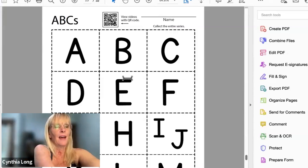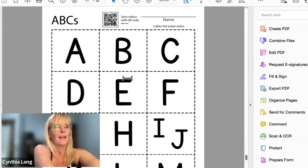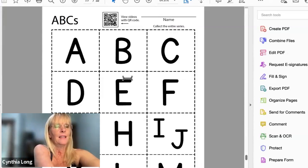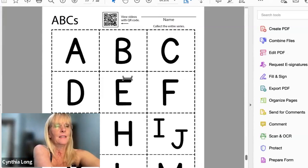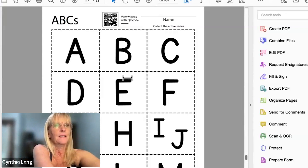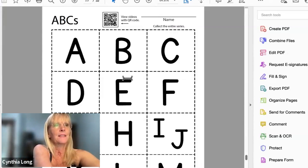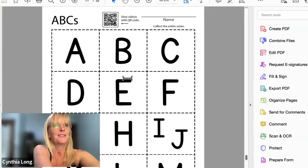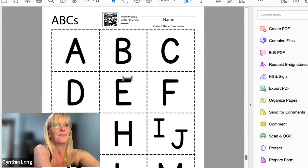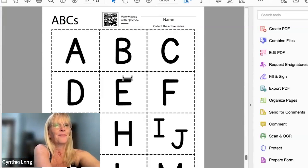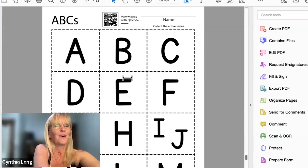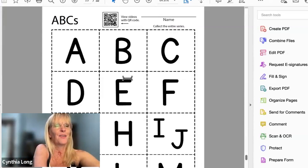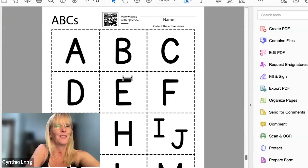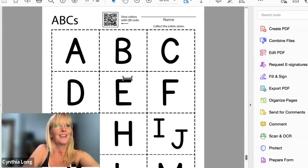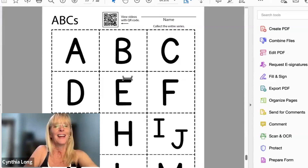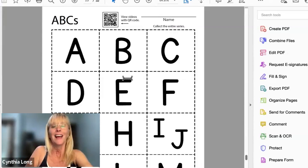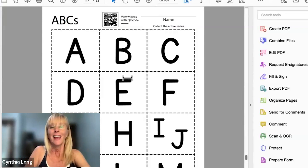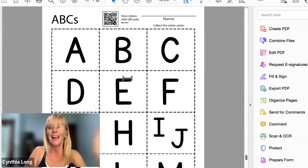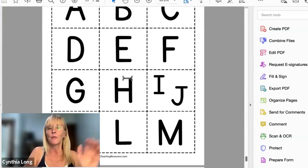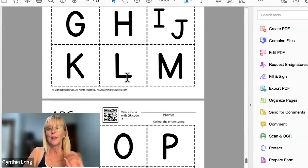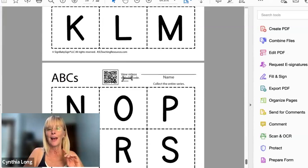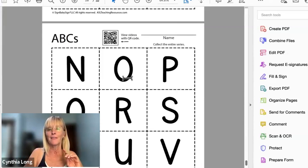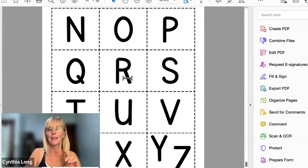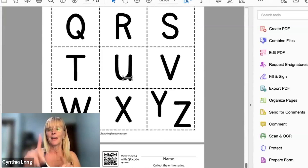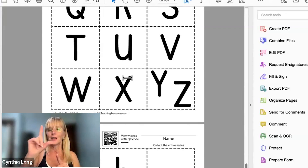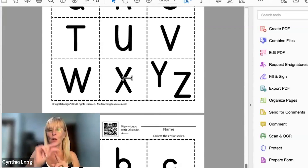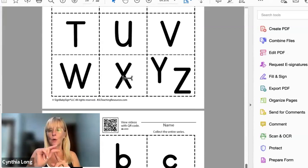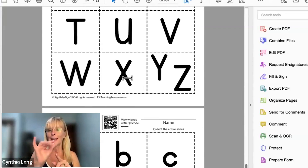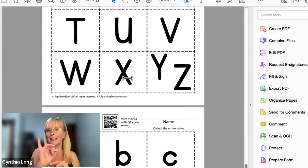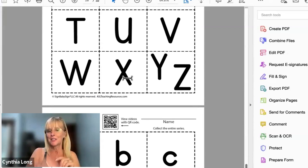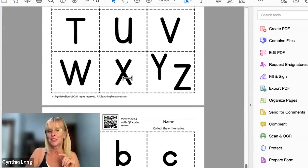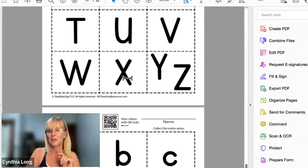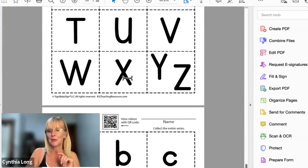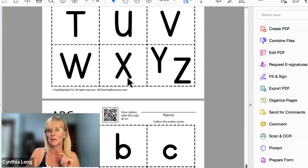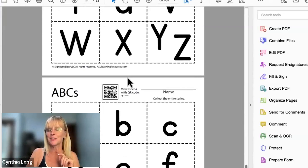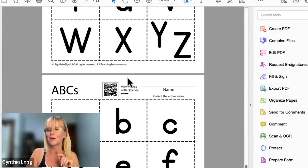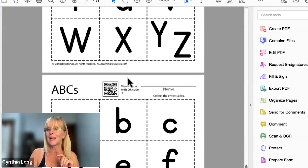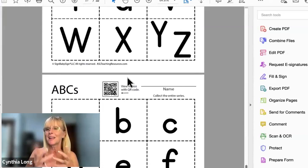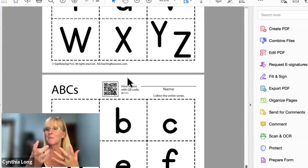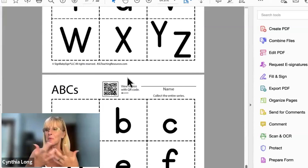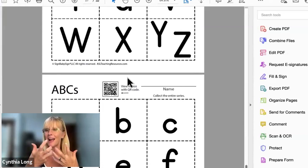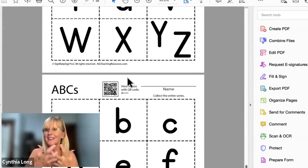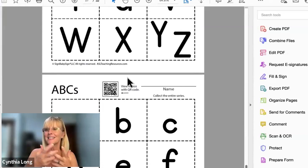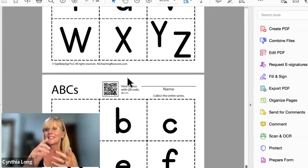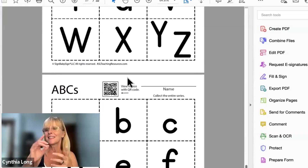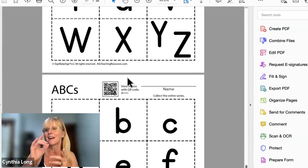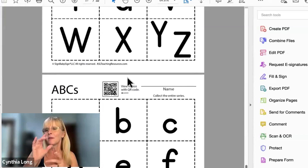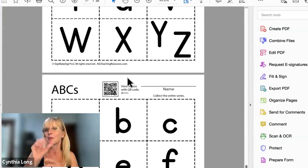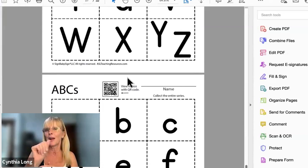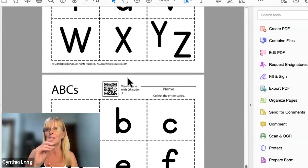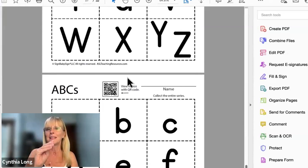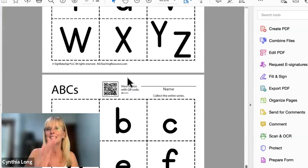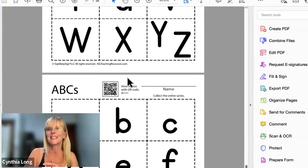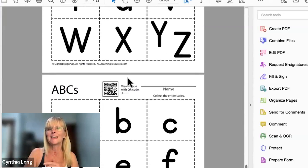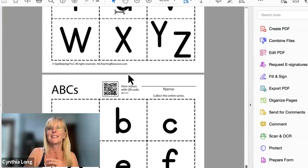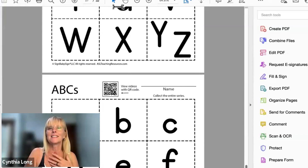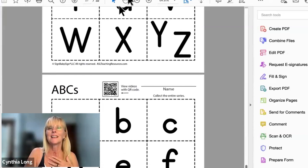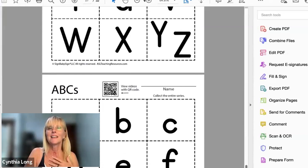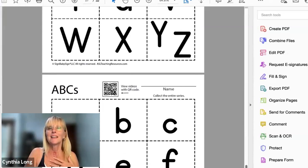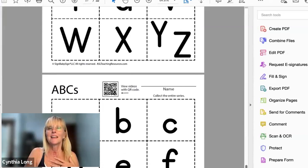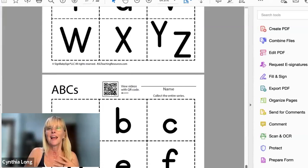that is, hold on. And we have it in lowercase too, so they can practice their ABCs.